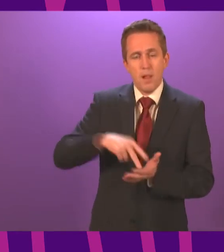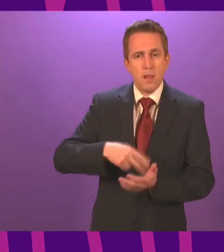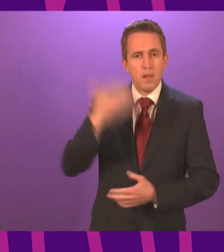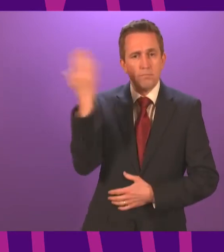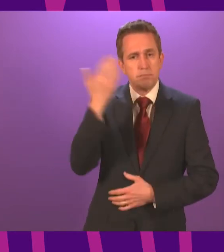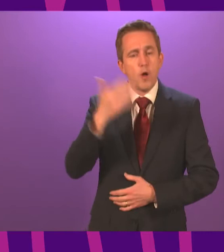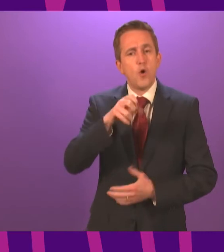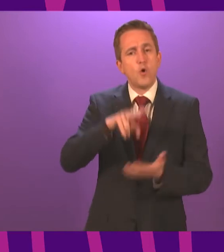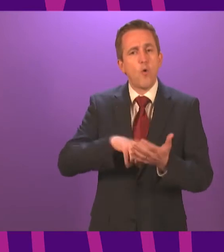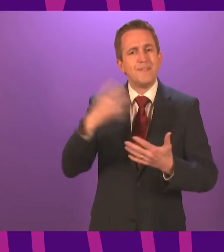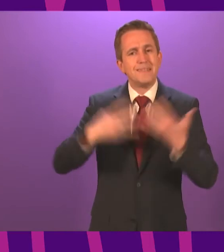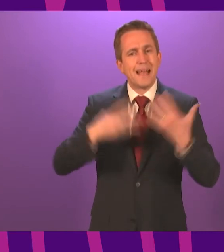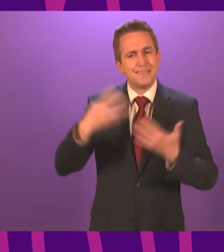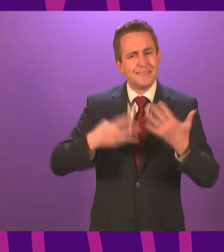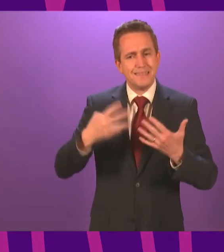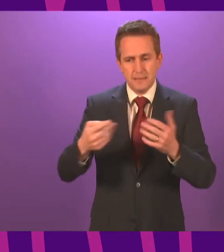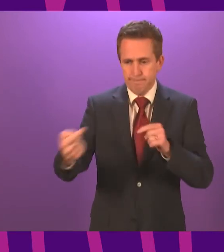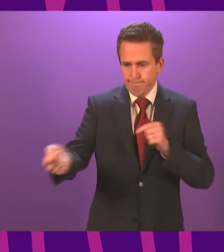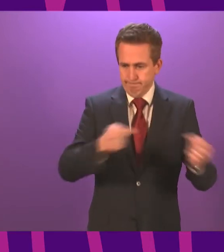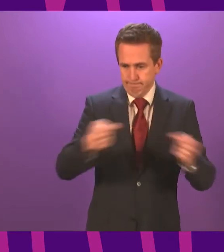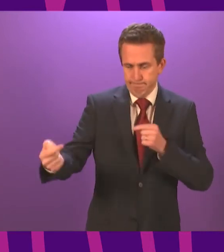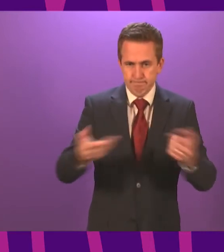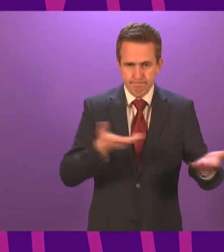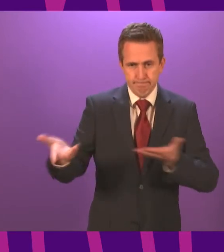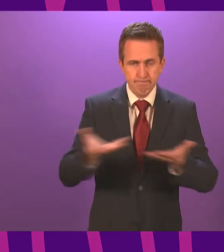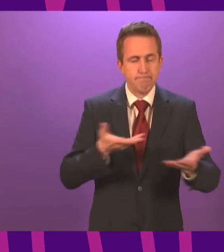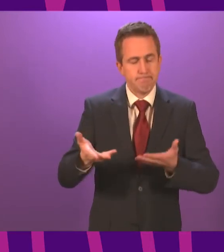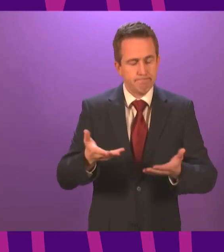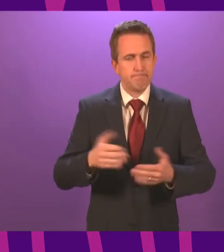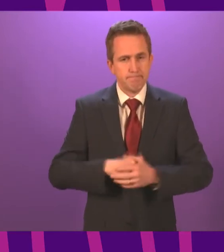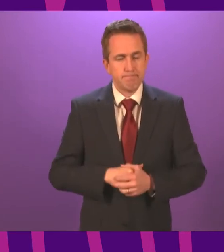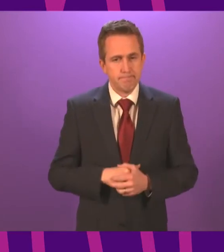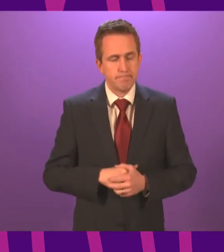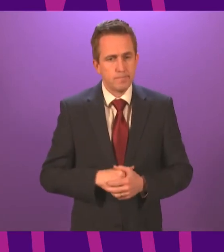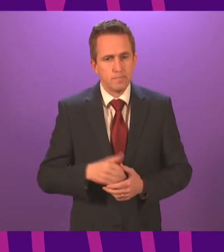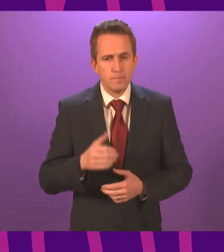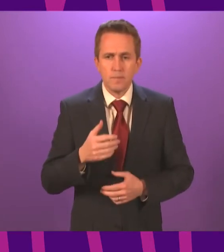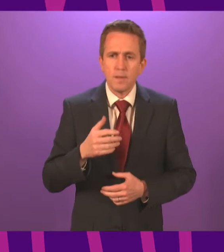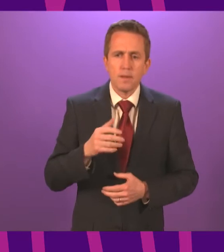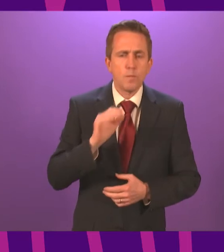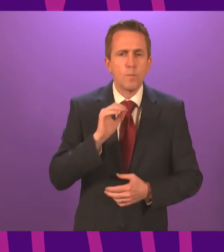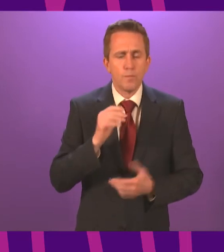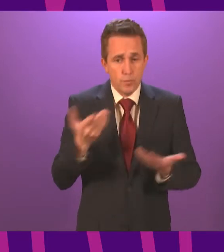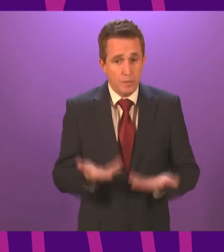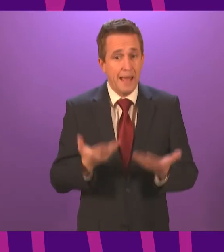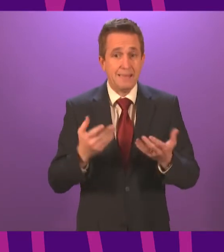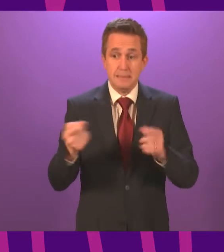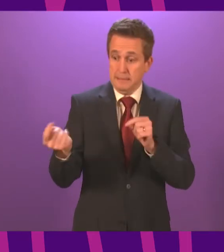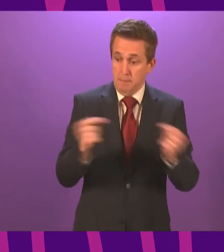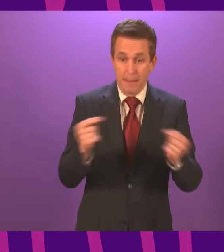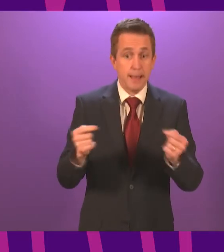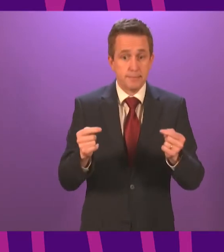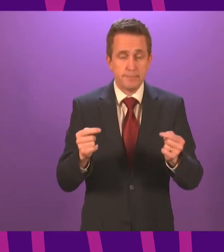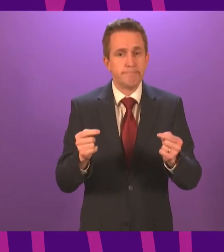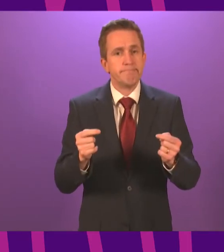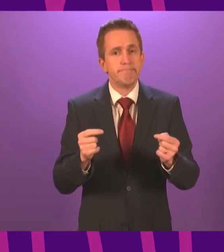COVID-19, I thought it would be helpful to clarify what the Parliament will be asked to agree this evening. Today's debate is part of a package